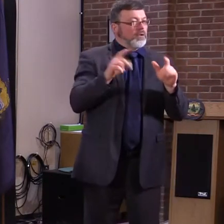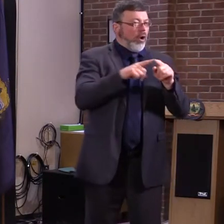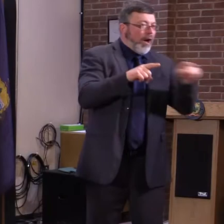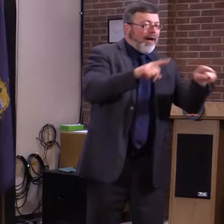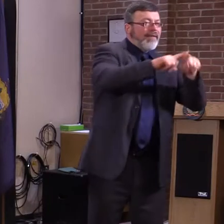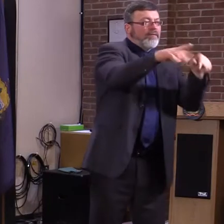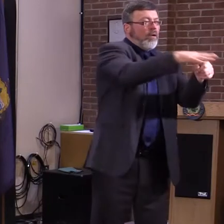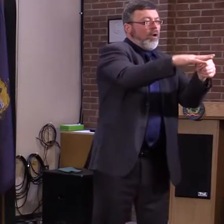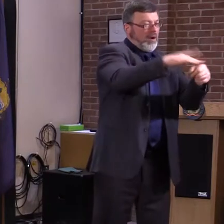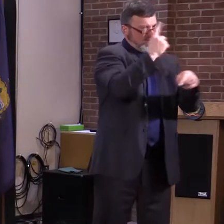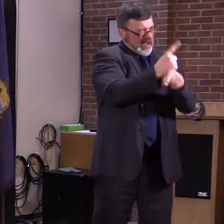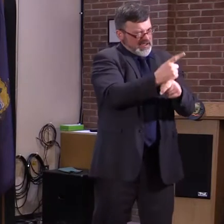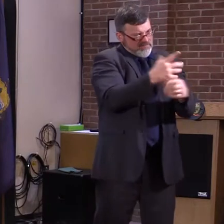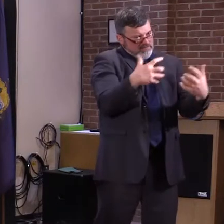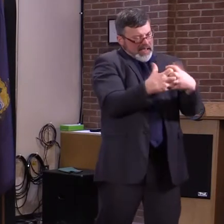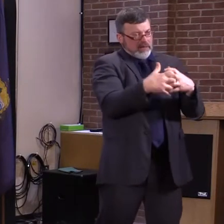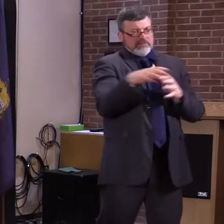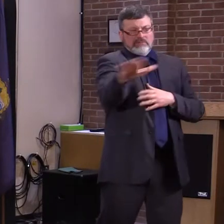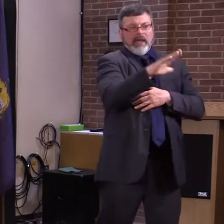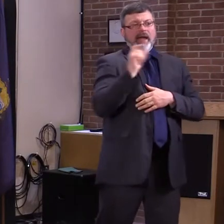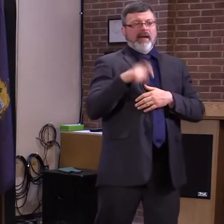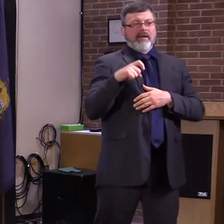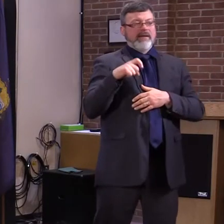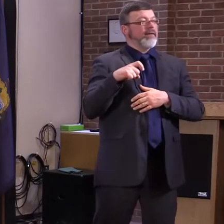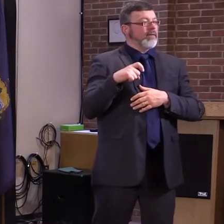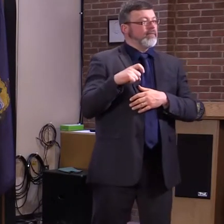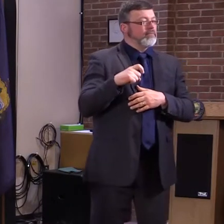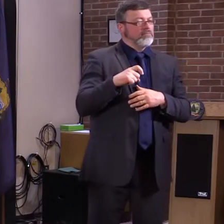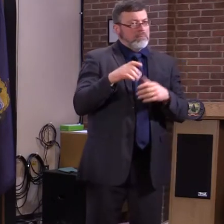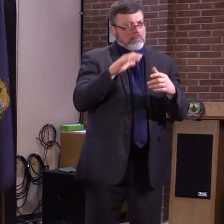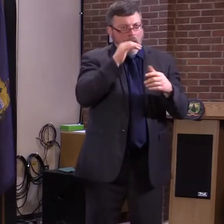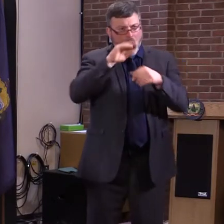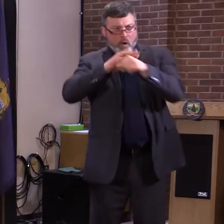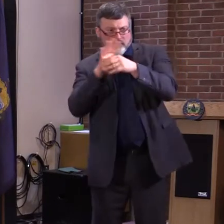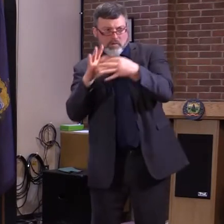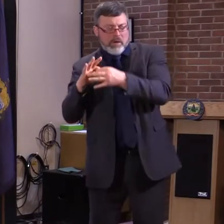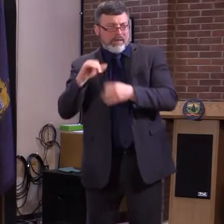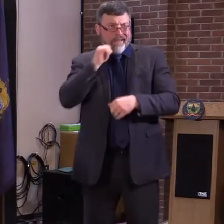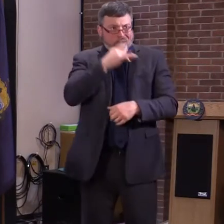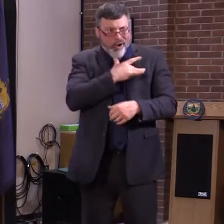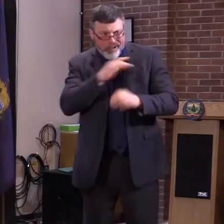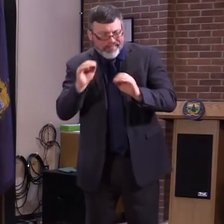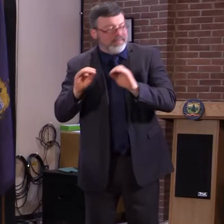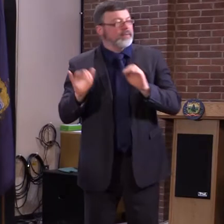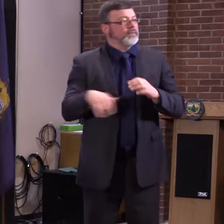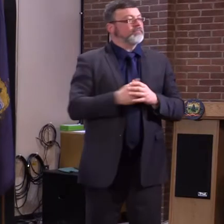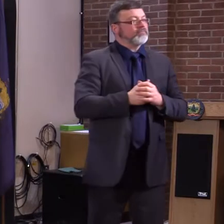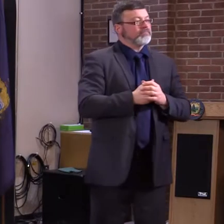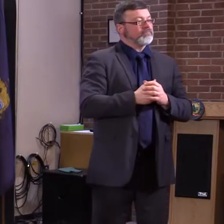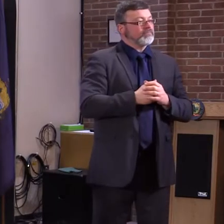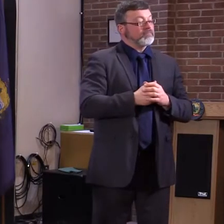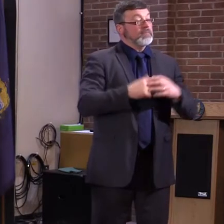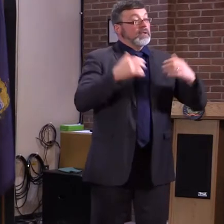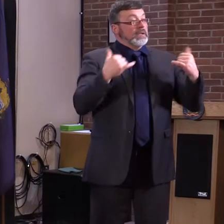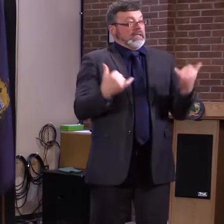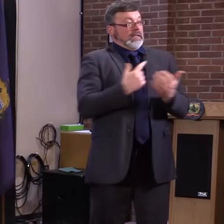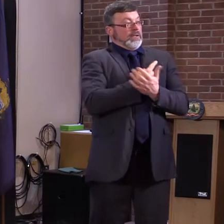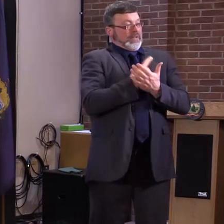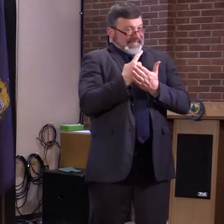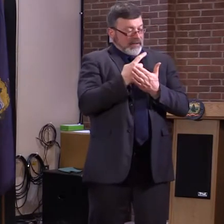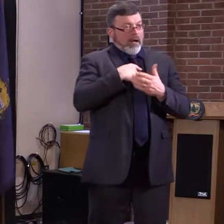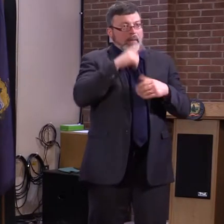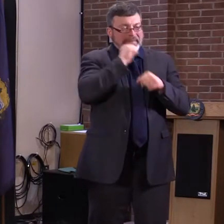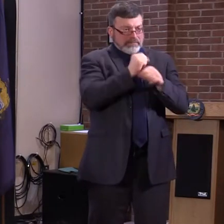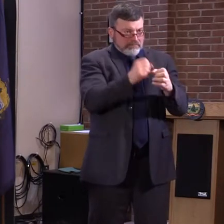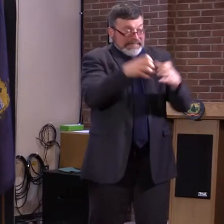subacute setting, like a nursing home. We are currently finalizing an agreement this week to add an additional 20 beds in Chittenden County,